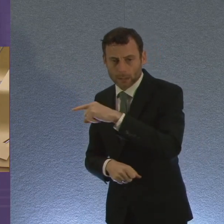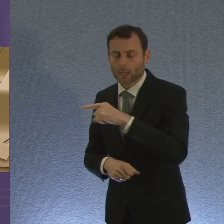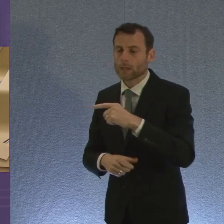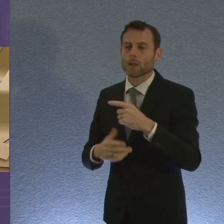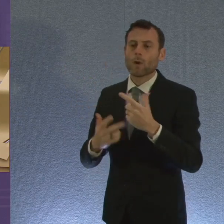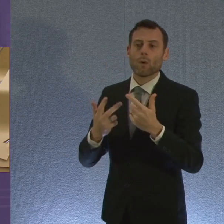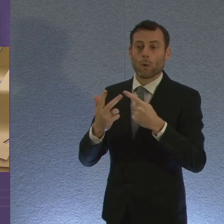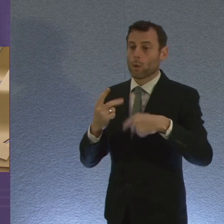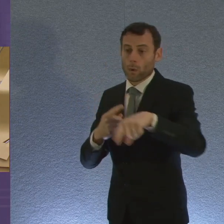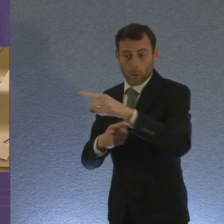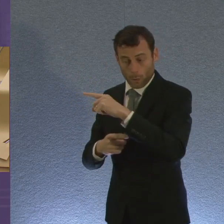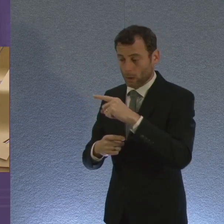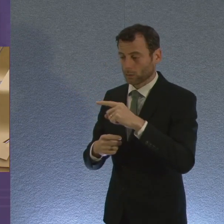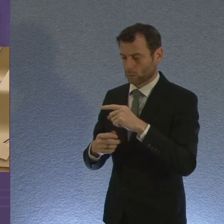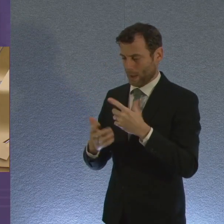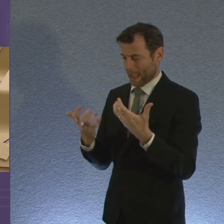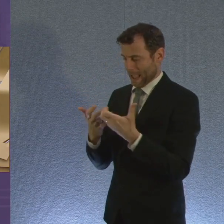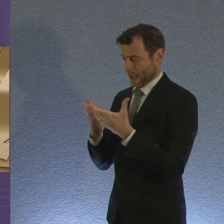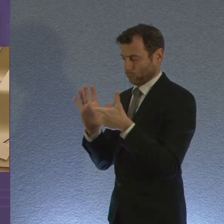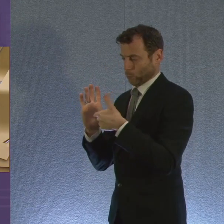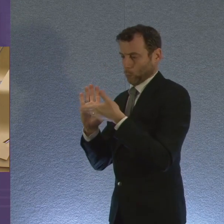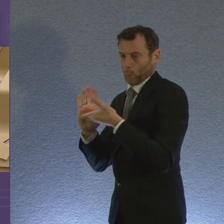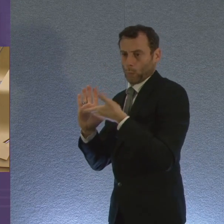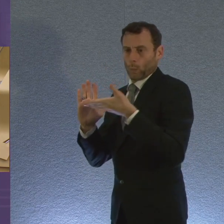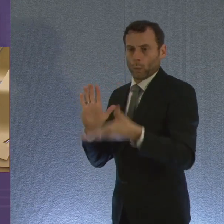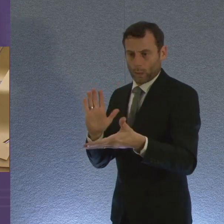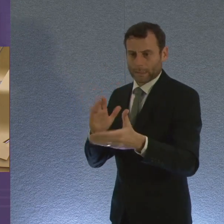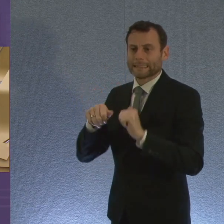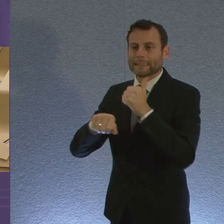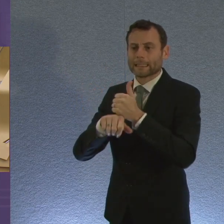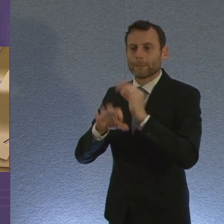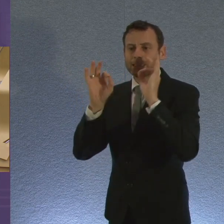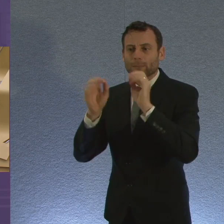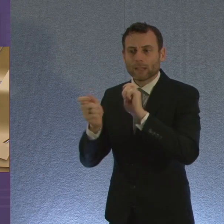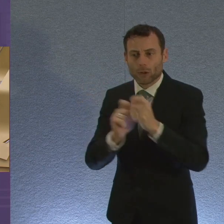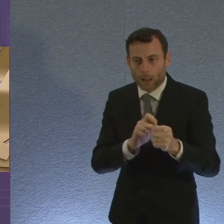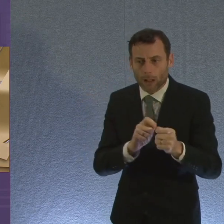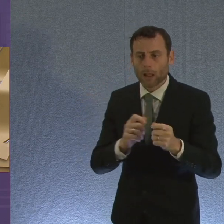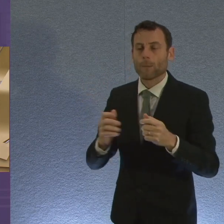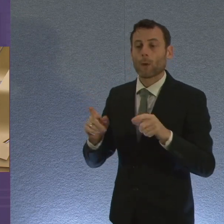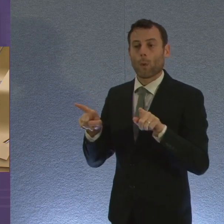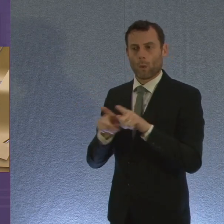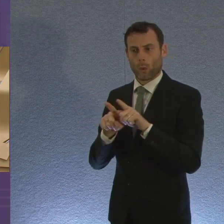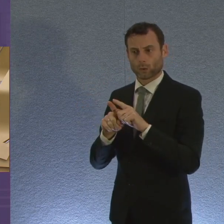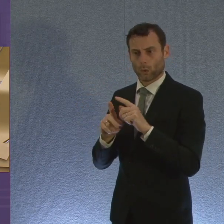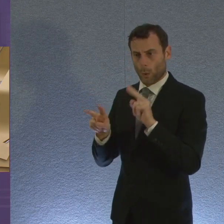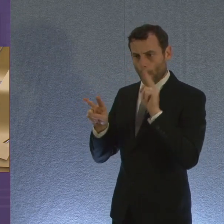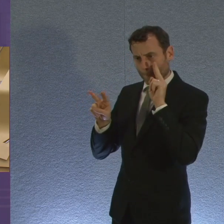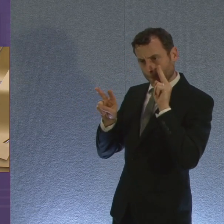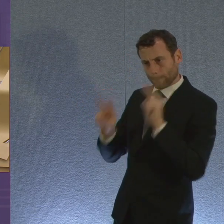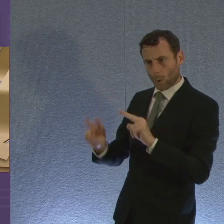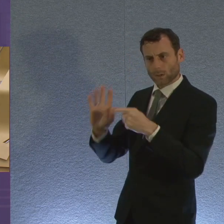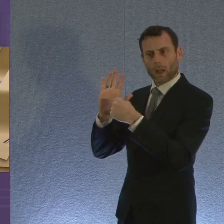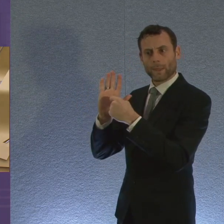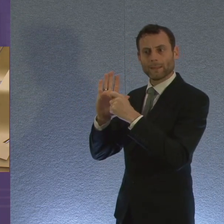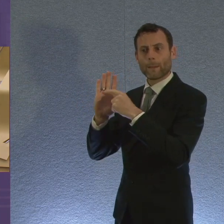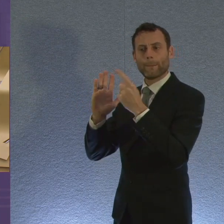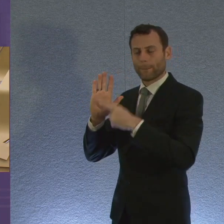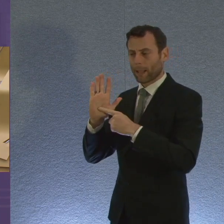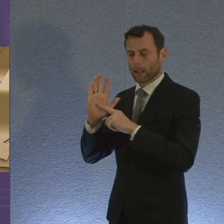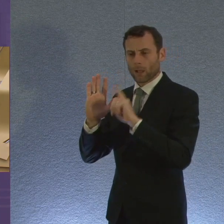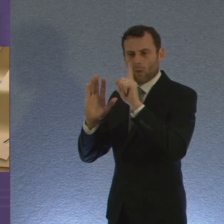as much as is humanly possible in the monitoring and scrutiny of the changes made by this bill. And it is on the basis of this process of scrutiny,